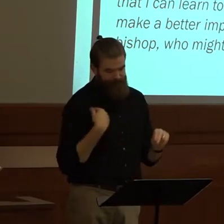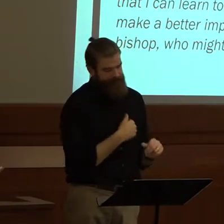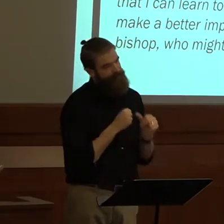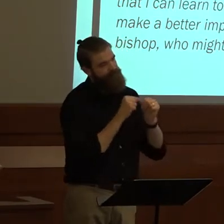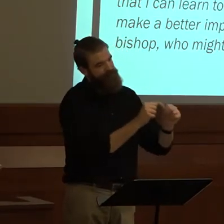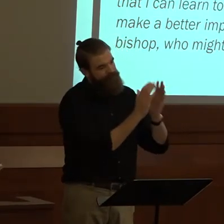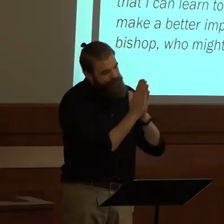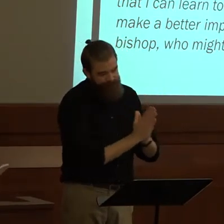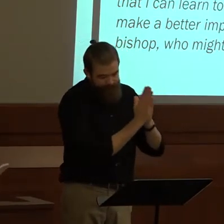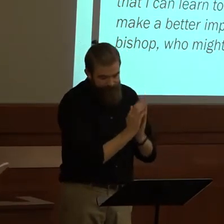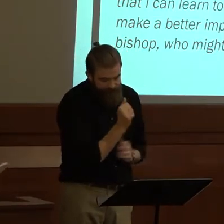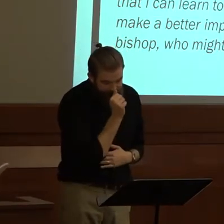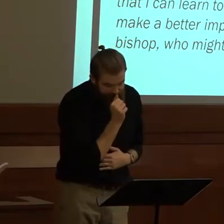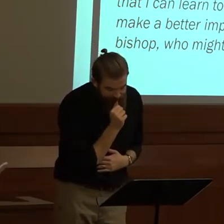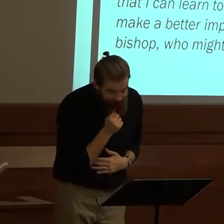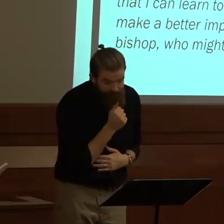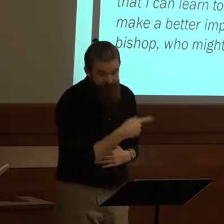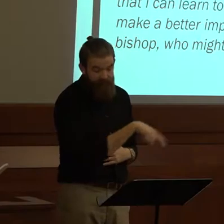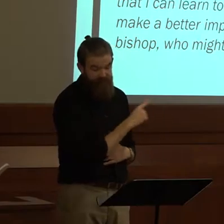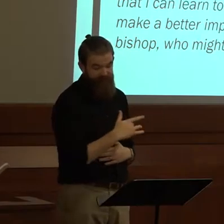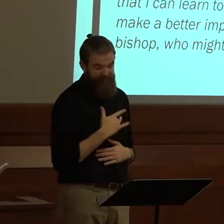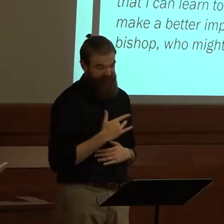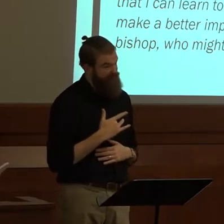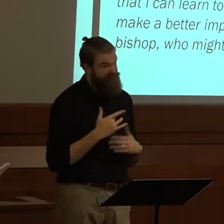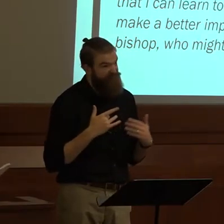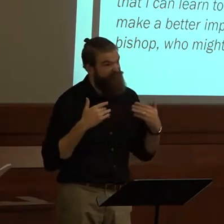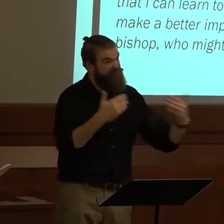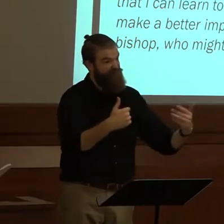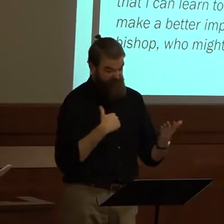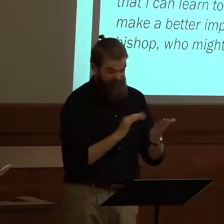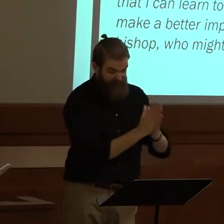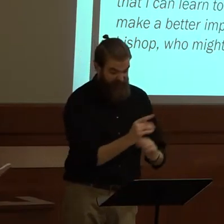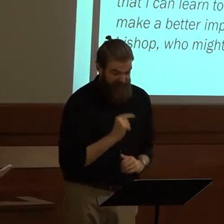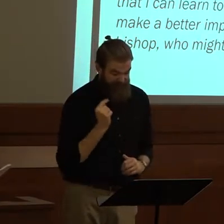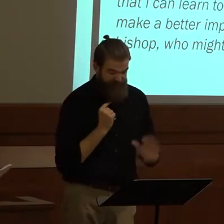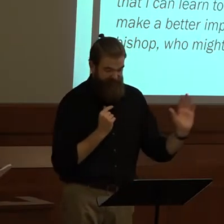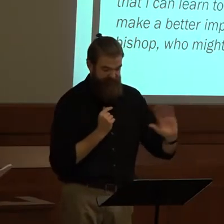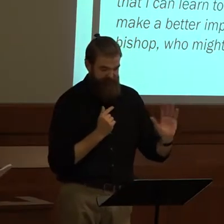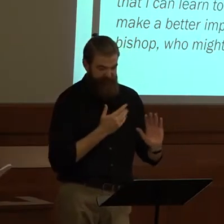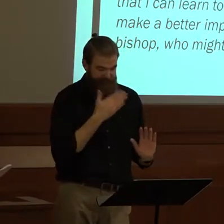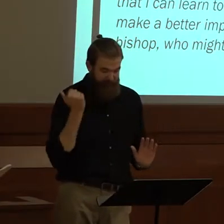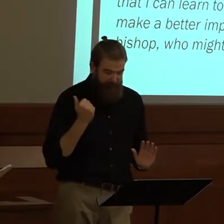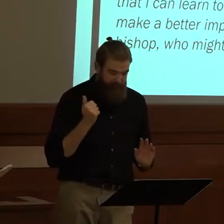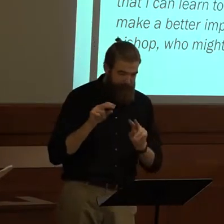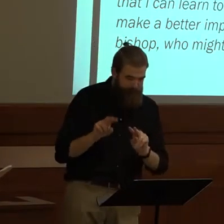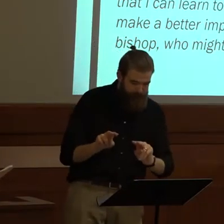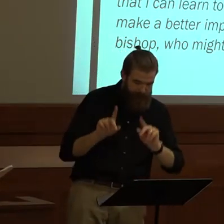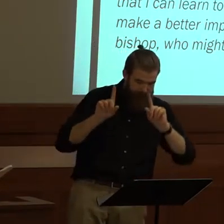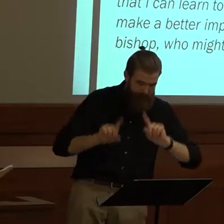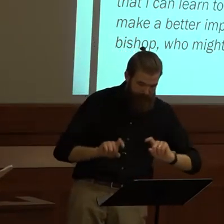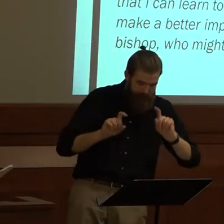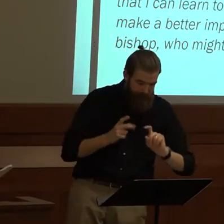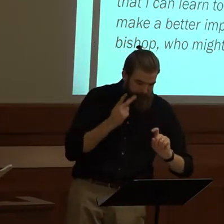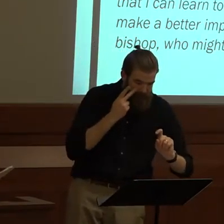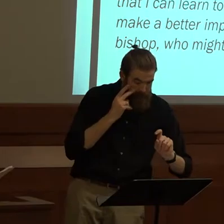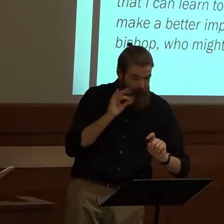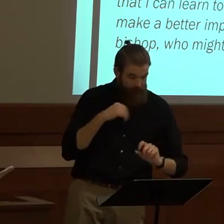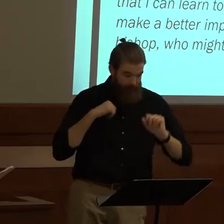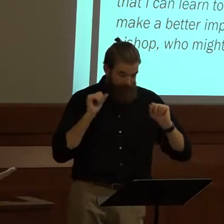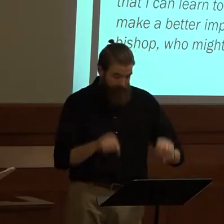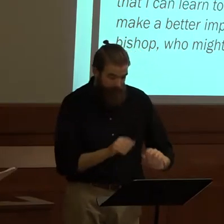exacting. With perseverance, Charles entered the novitiate in 1906 and was allowed to take the